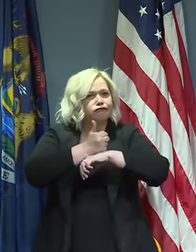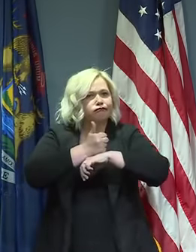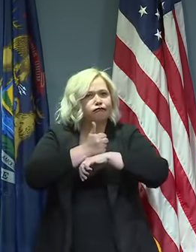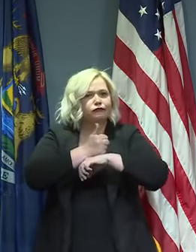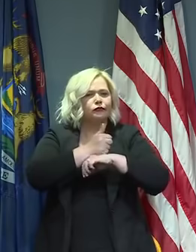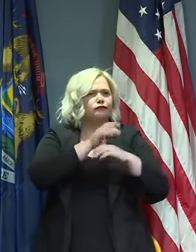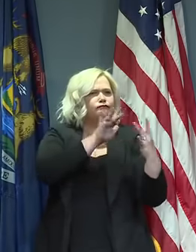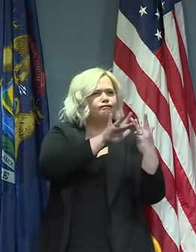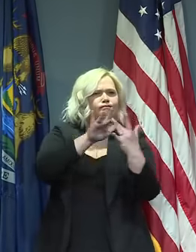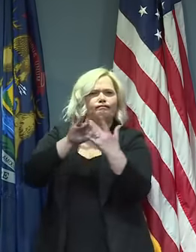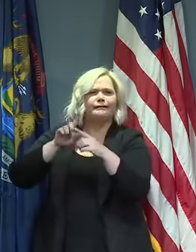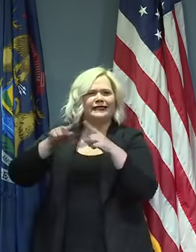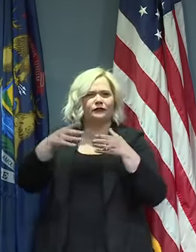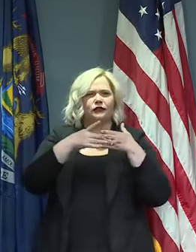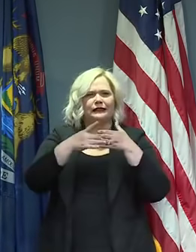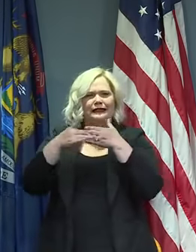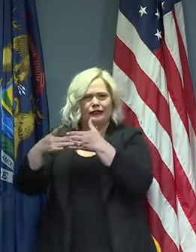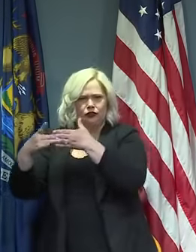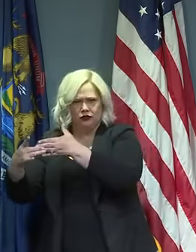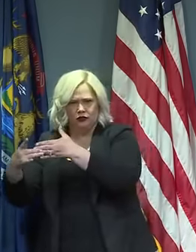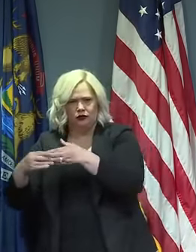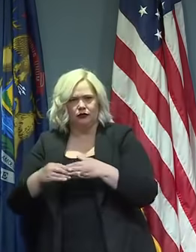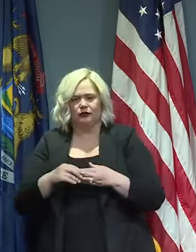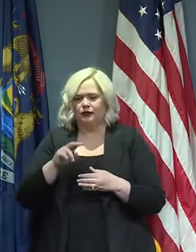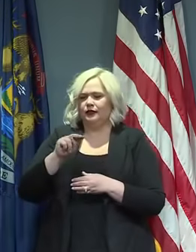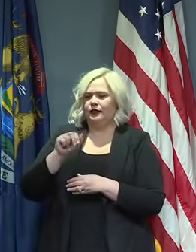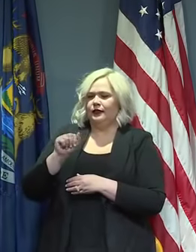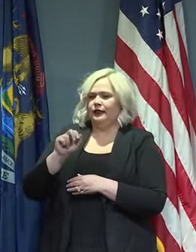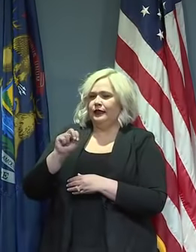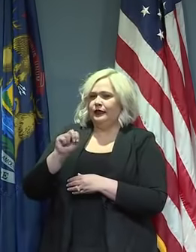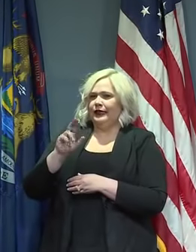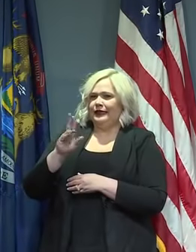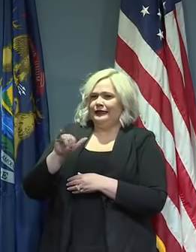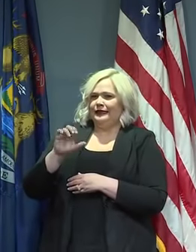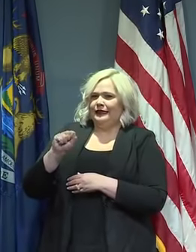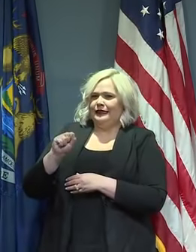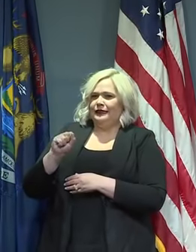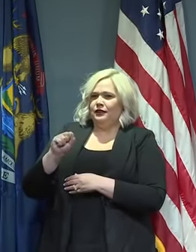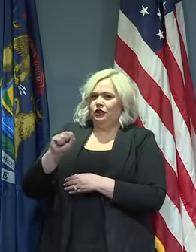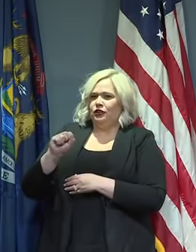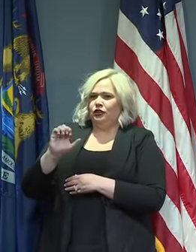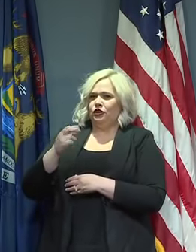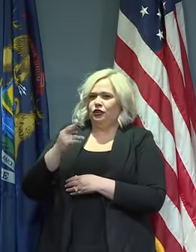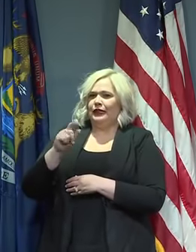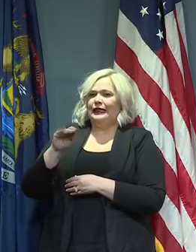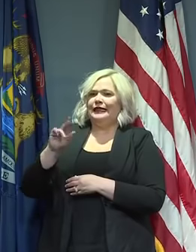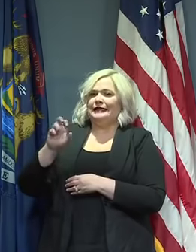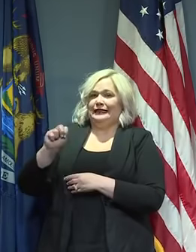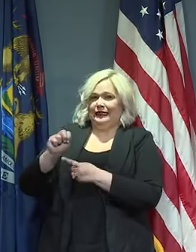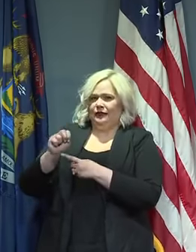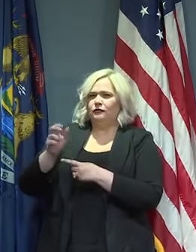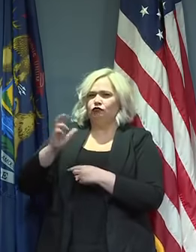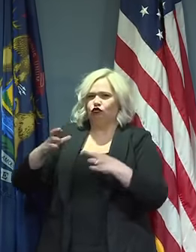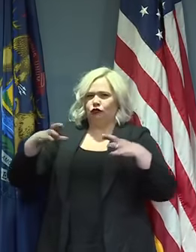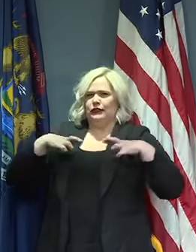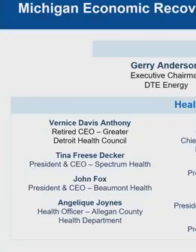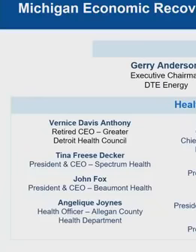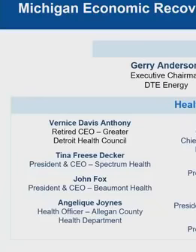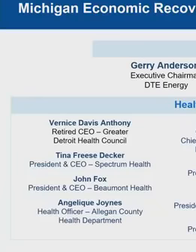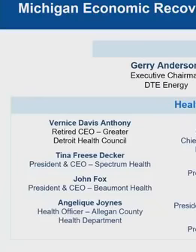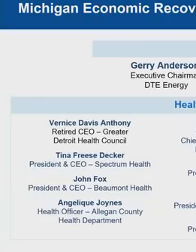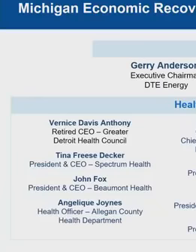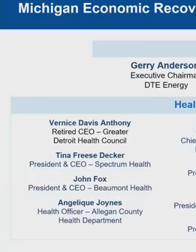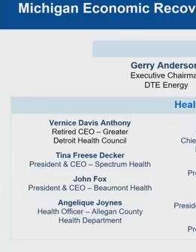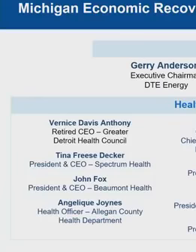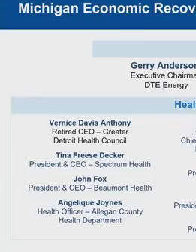few slides. Nancy Schlichting, the retired CEO of Henry Ford Health Systems, and I are